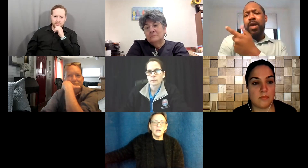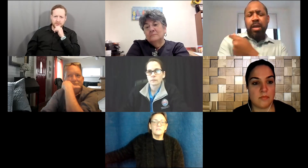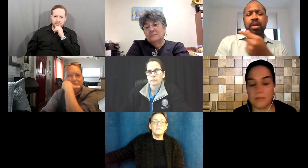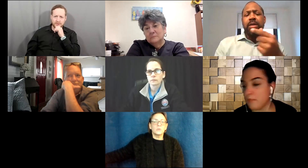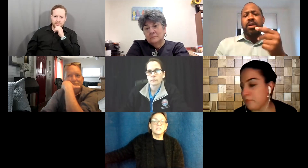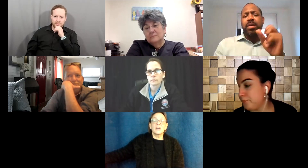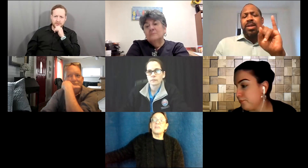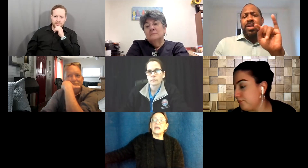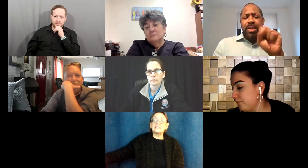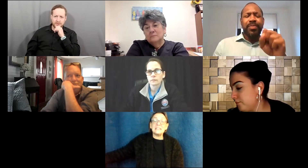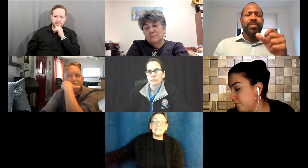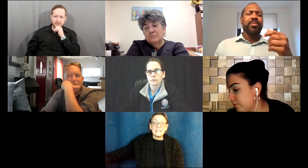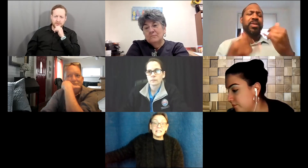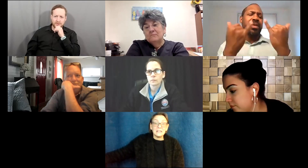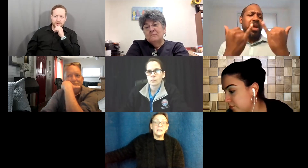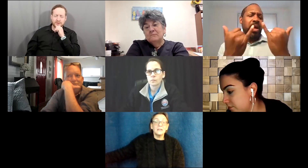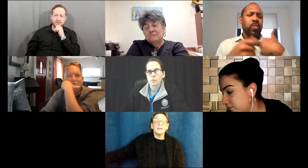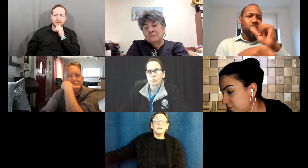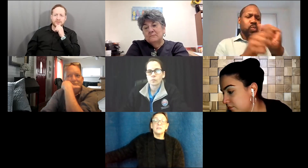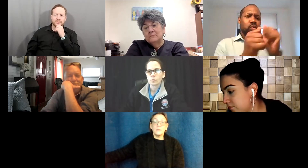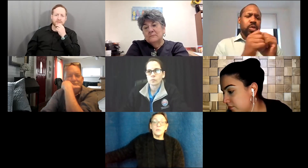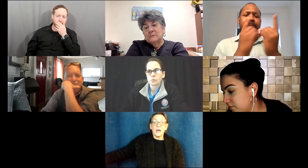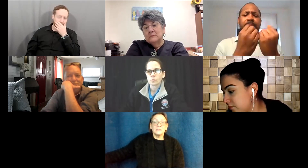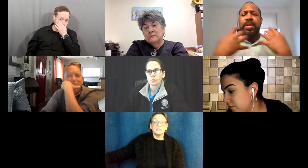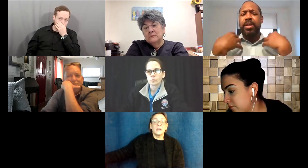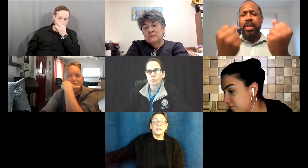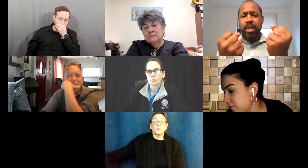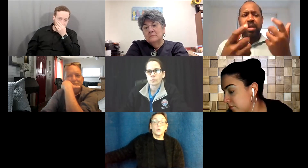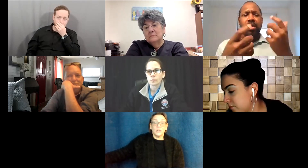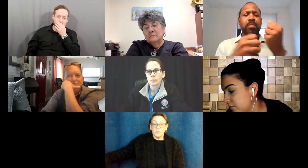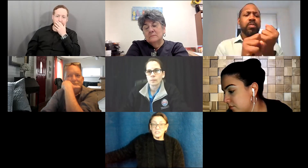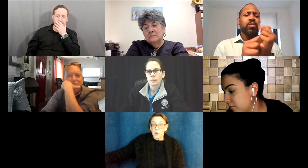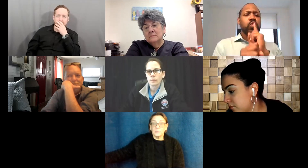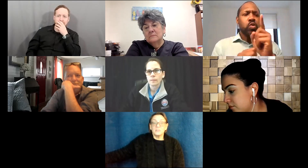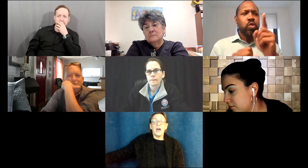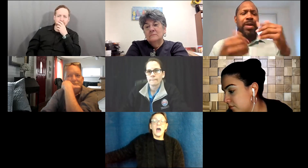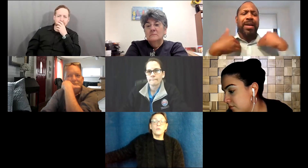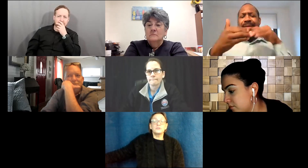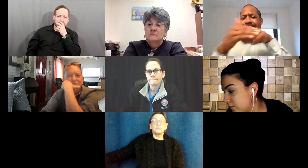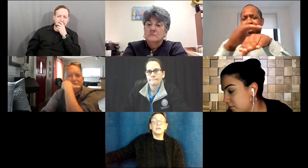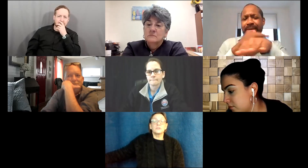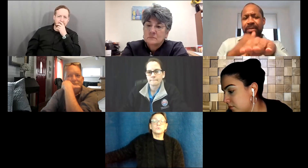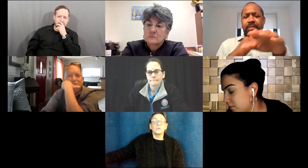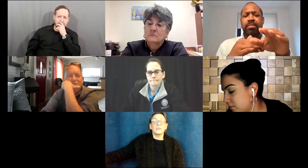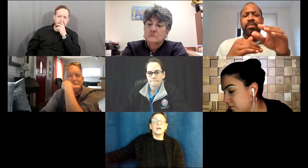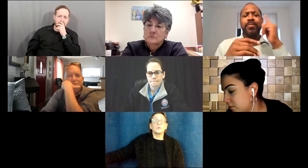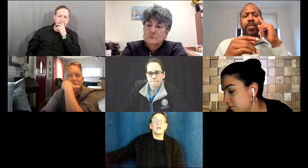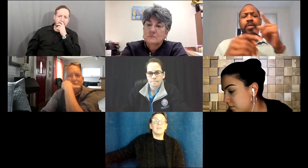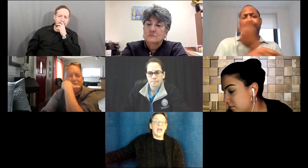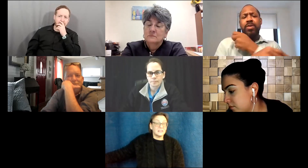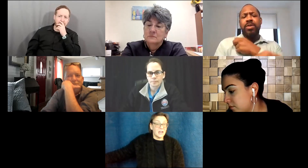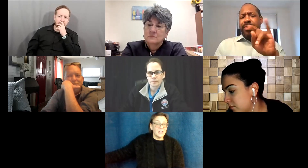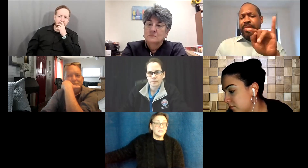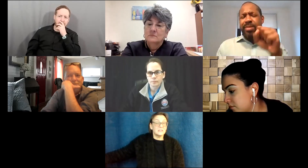Baer, focusing on vaccine timelines, and we're working with the Department of Health to make sure that we